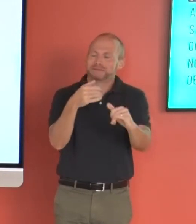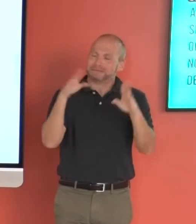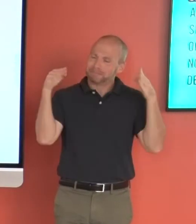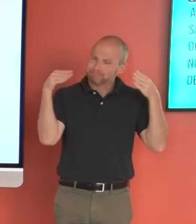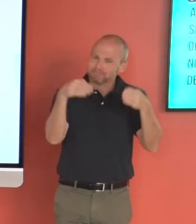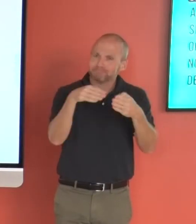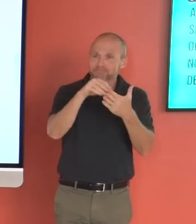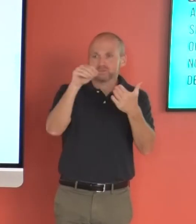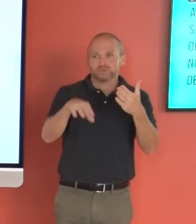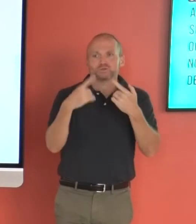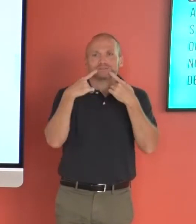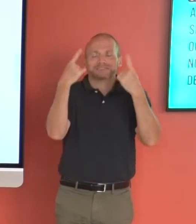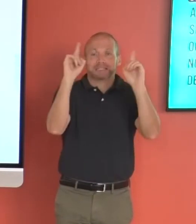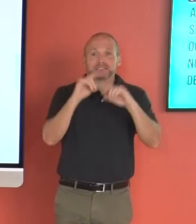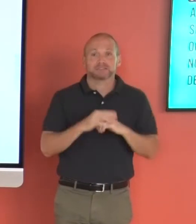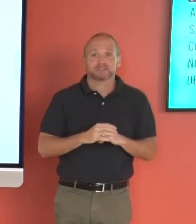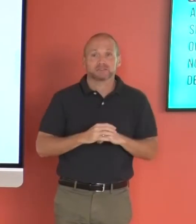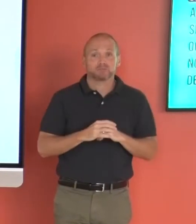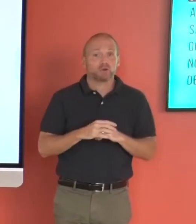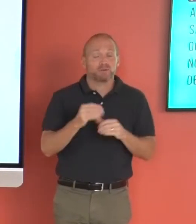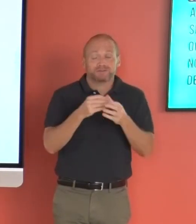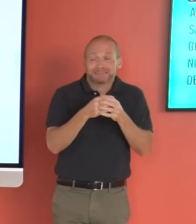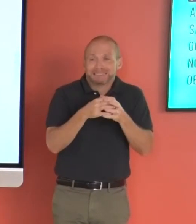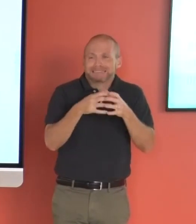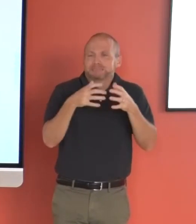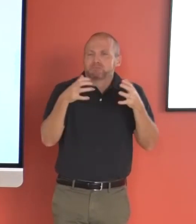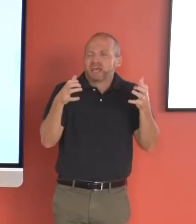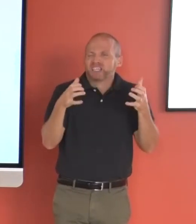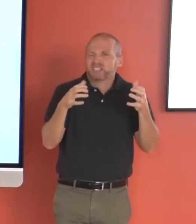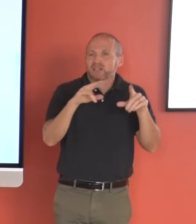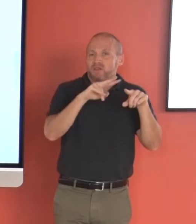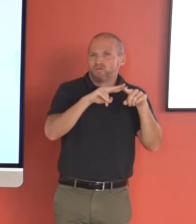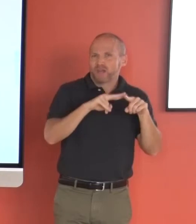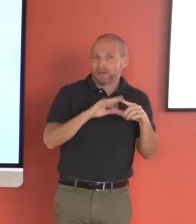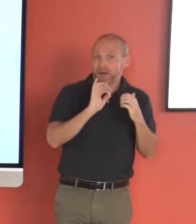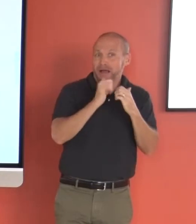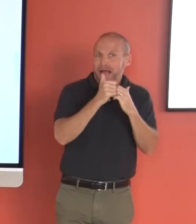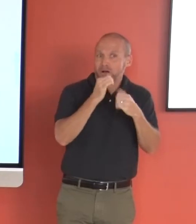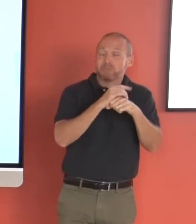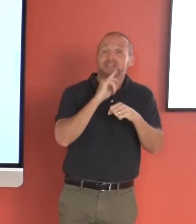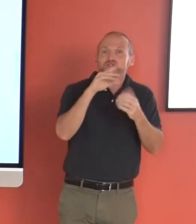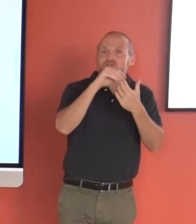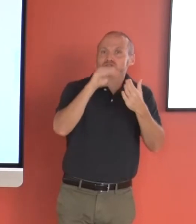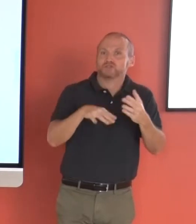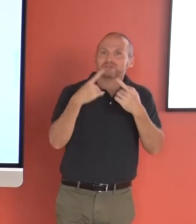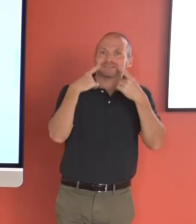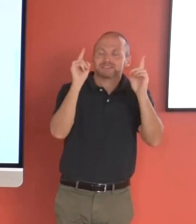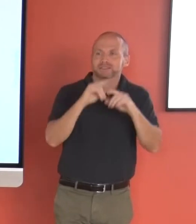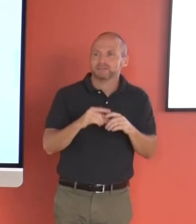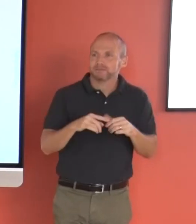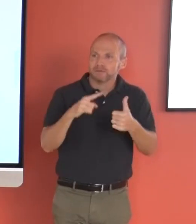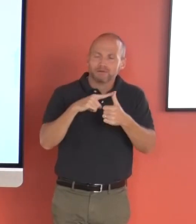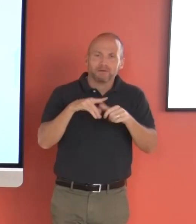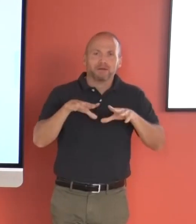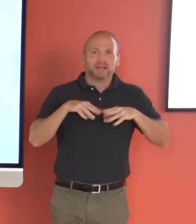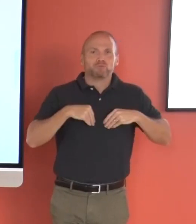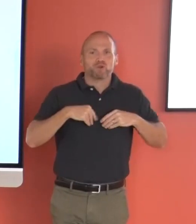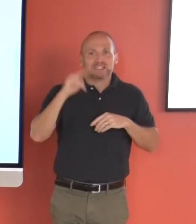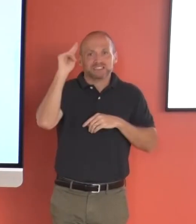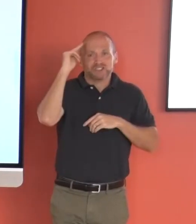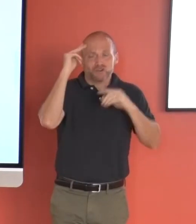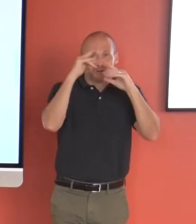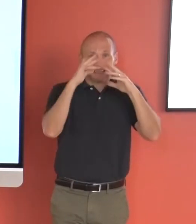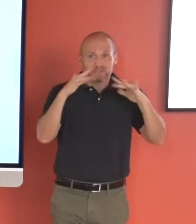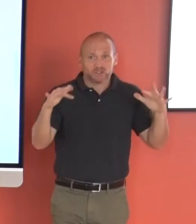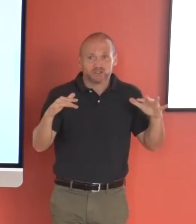success. We've just expanded our vocabulary a little bit in how we do it. Like I said, embracing neurodiversity. ACC has always done that.